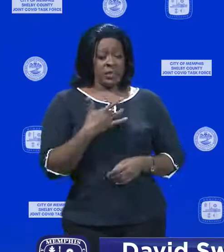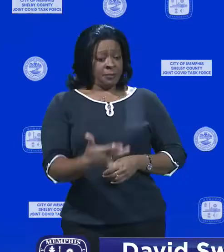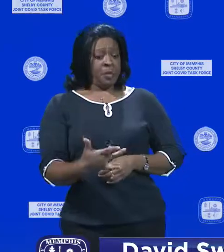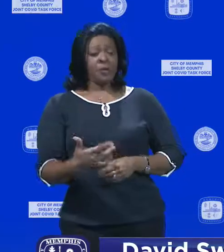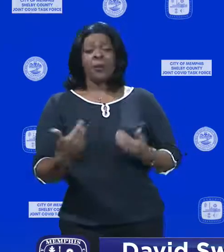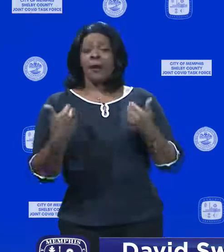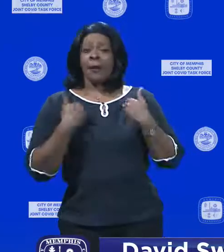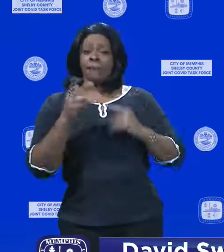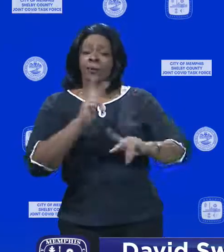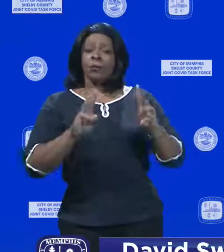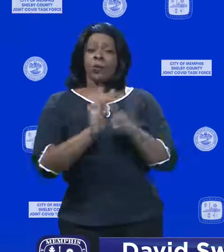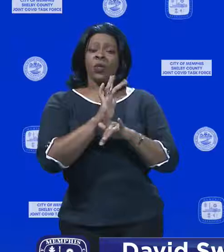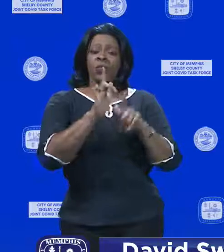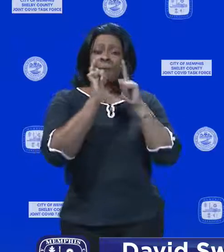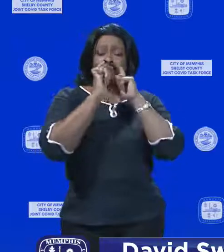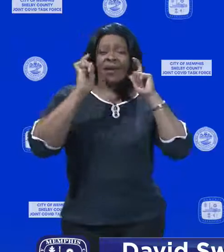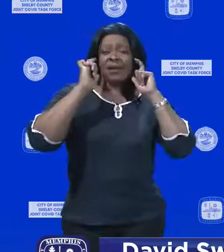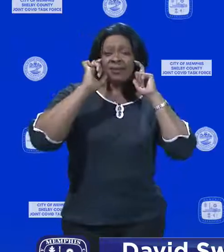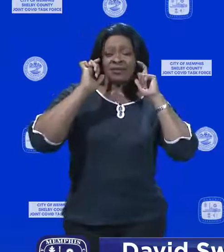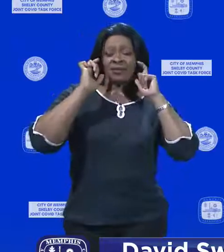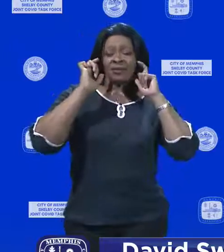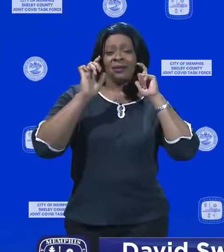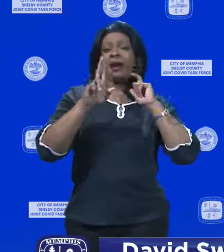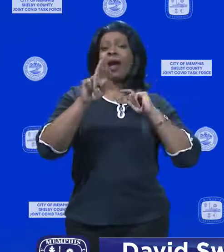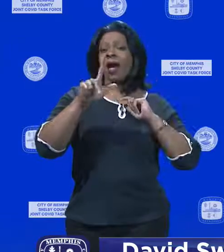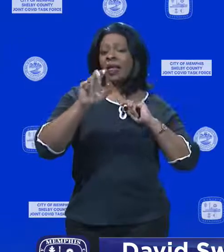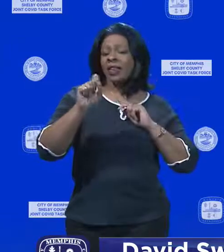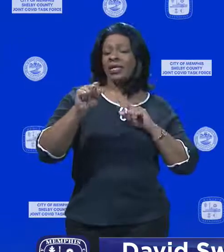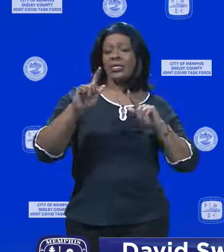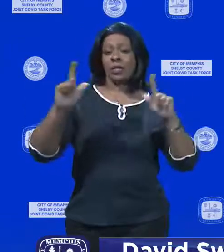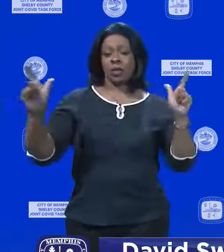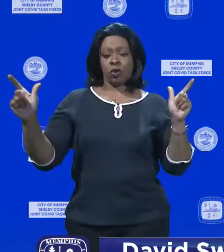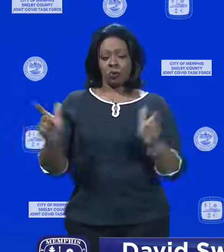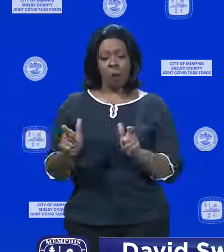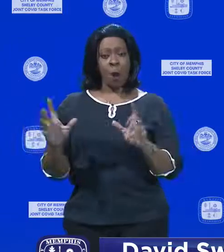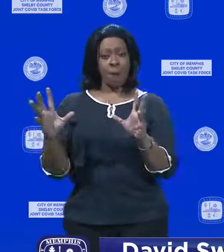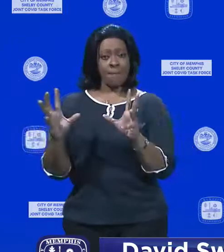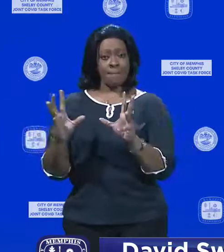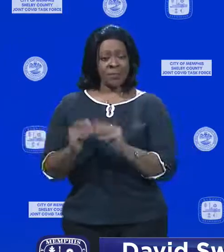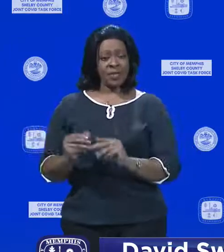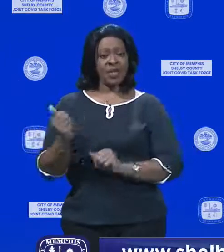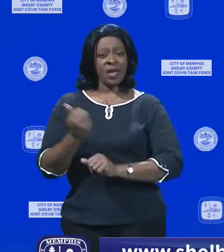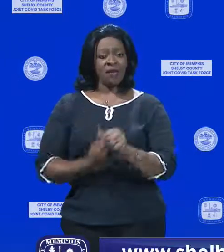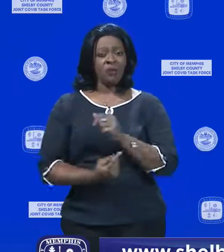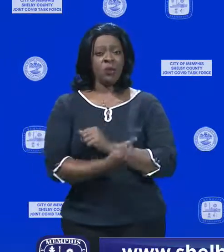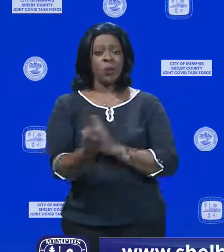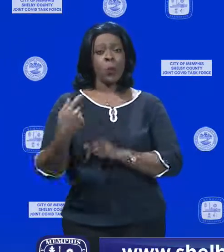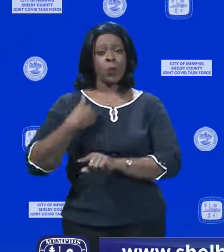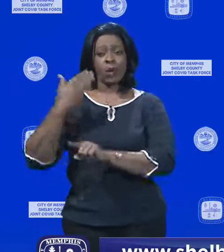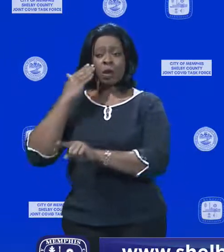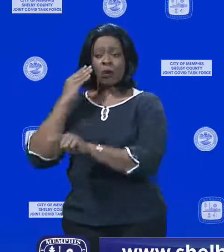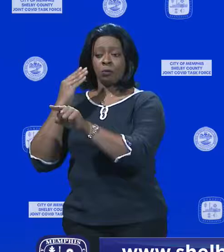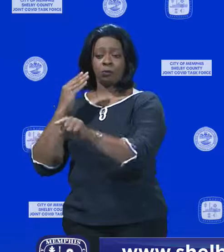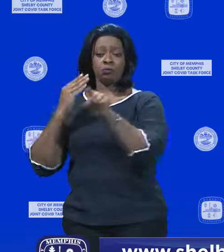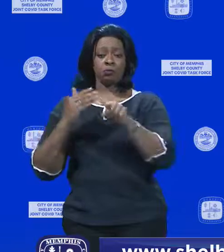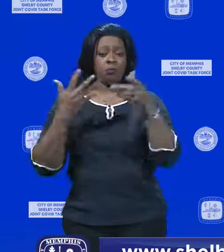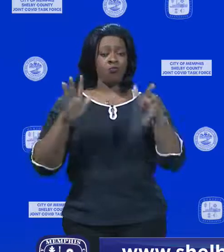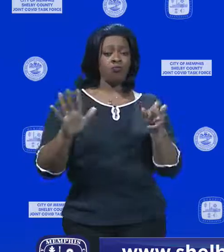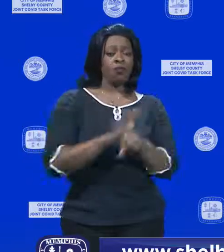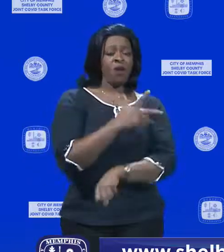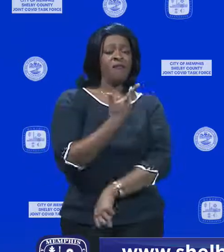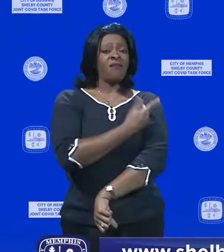we have people wearing masks, unless we're in small meetings where everybody we know is fully